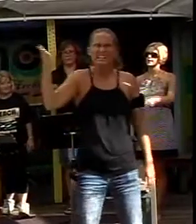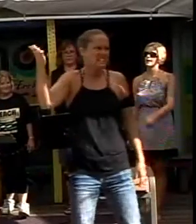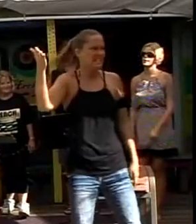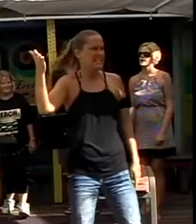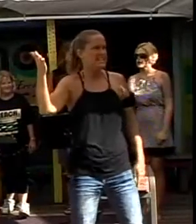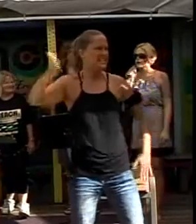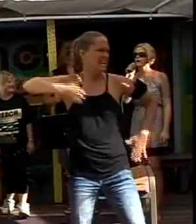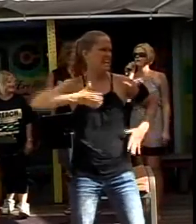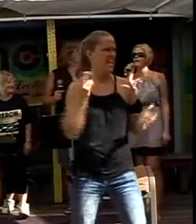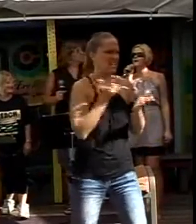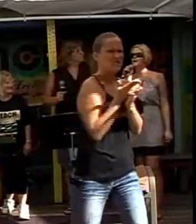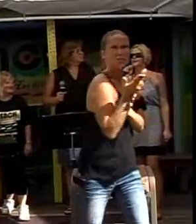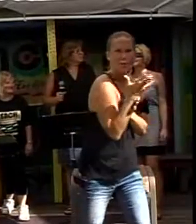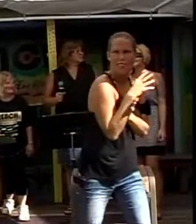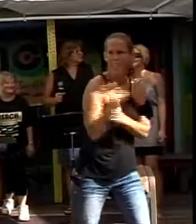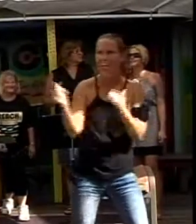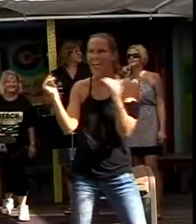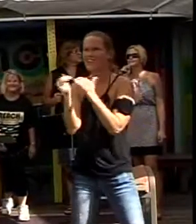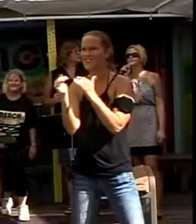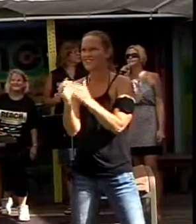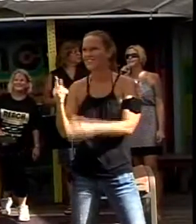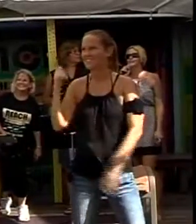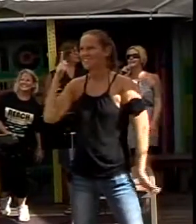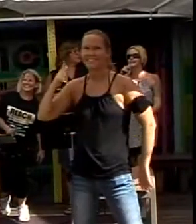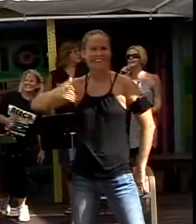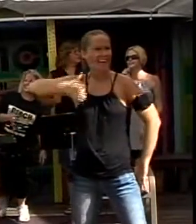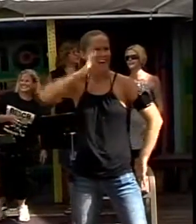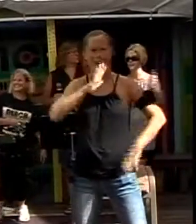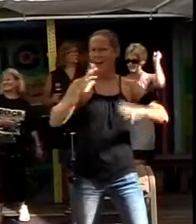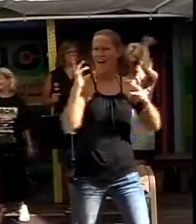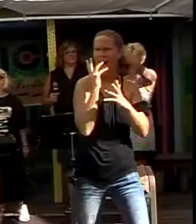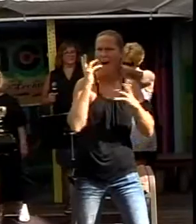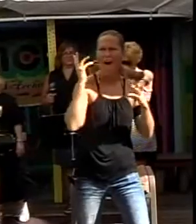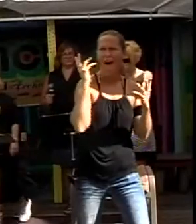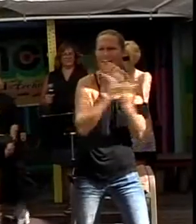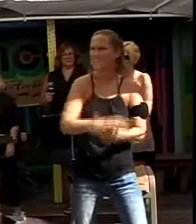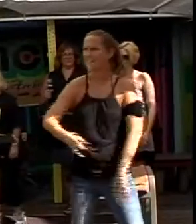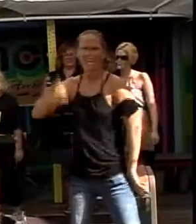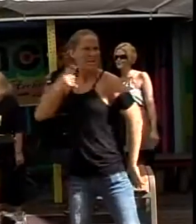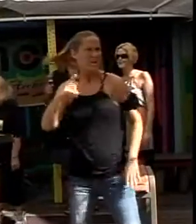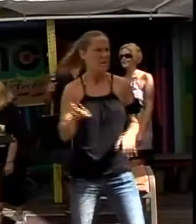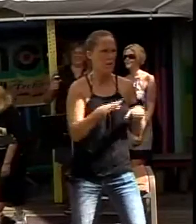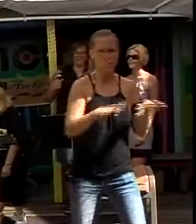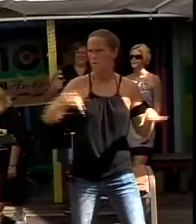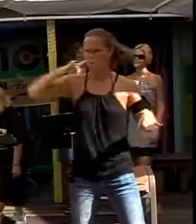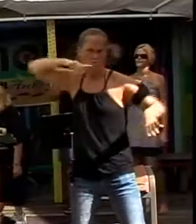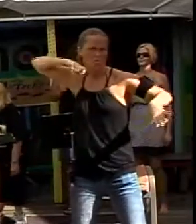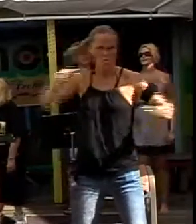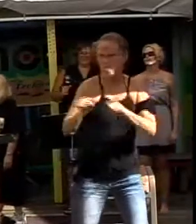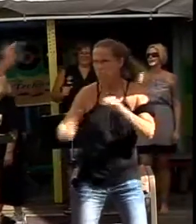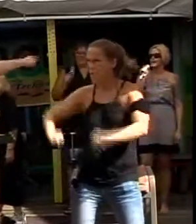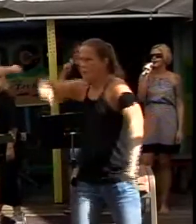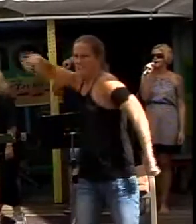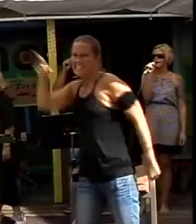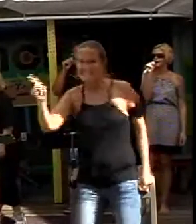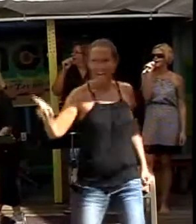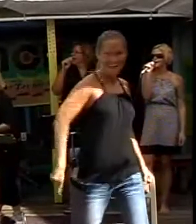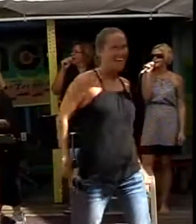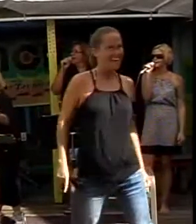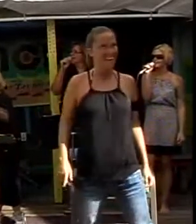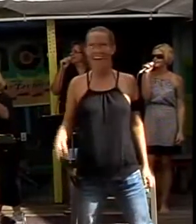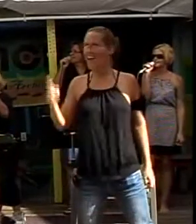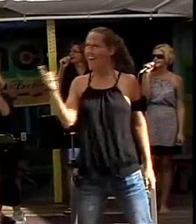up his sleeves, he ain't his foot. Oh, I believe. There's thunder in his footsteps and lightning in his fist.